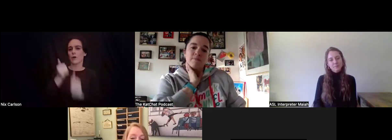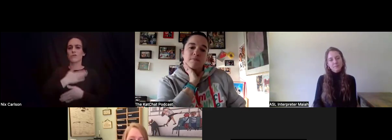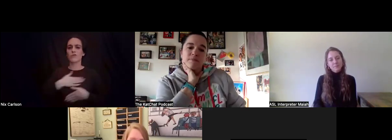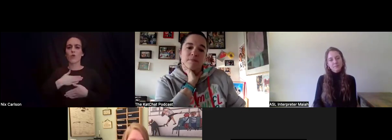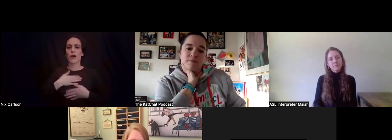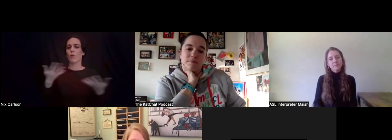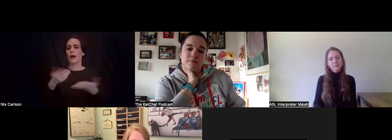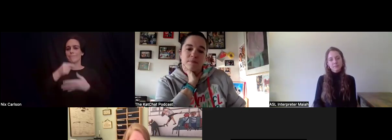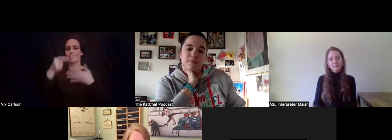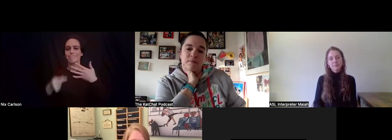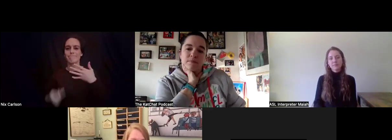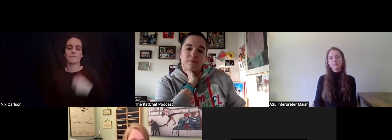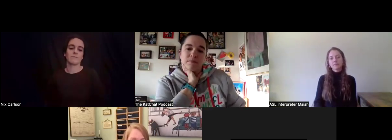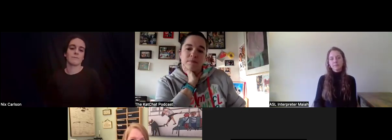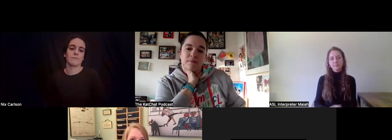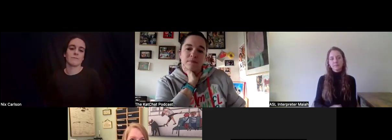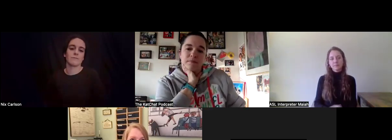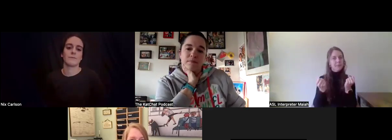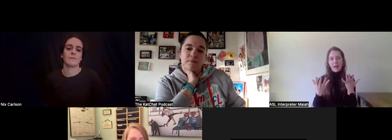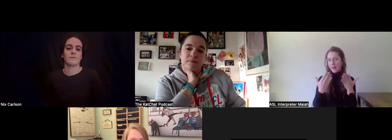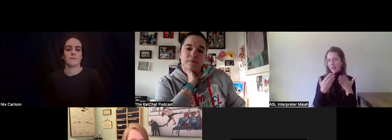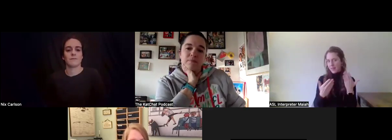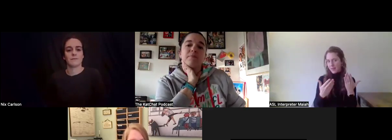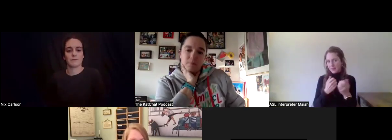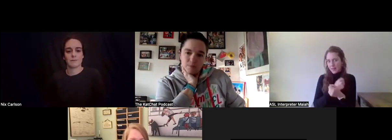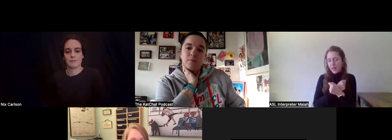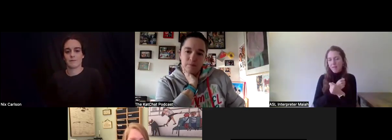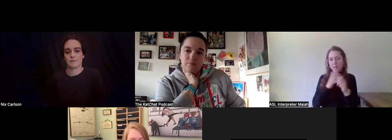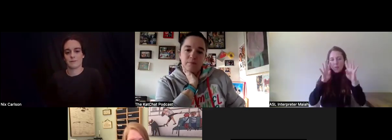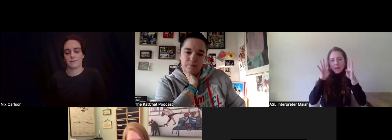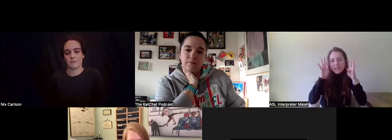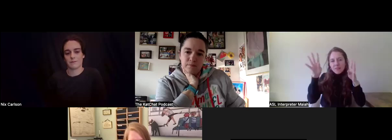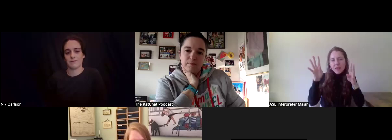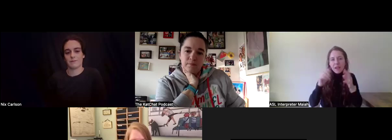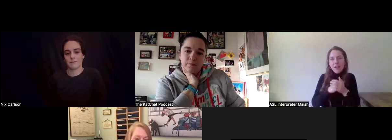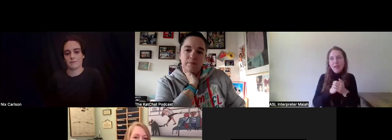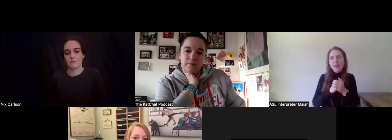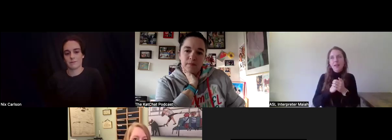A bunch of things I love about it. I love creativity. I like that you can use